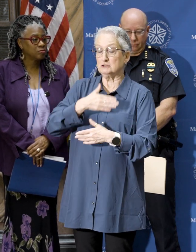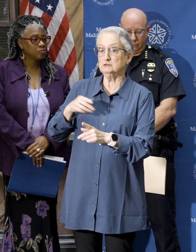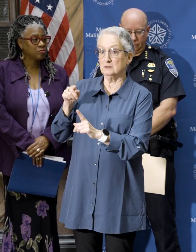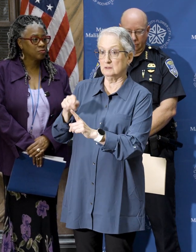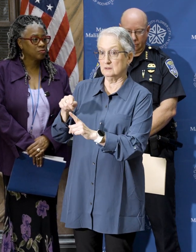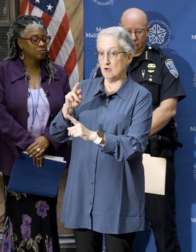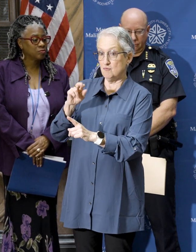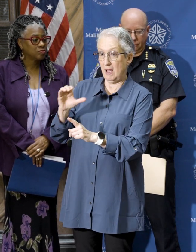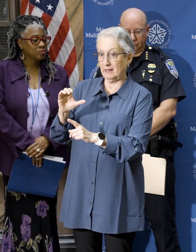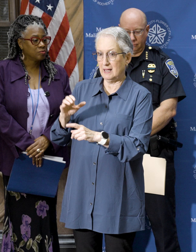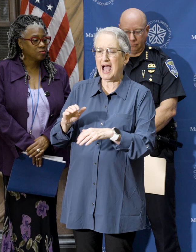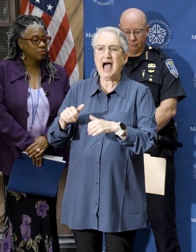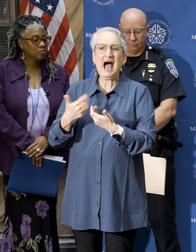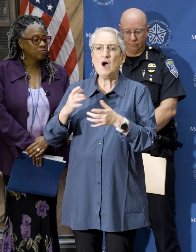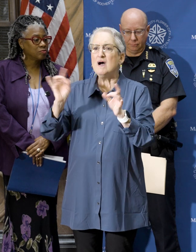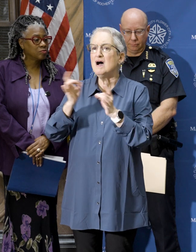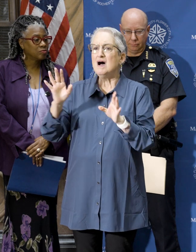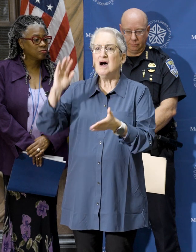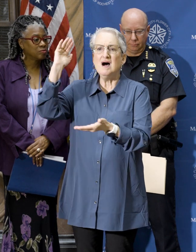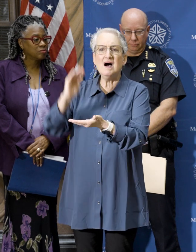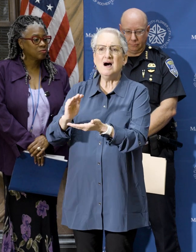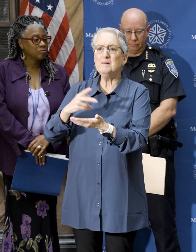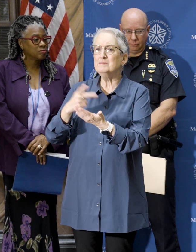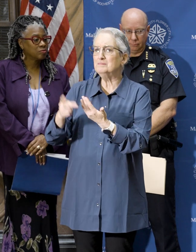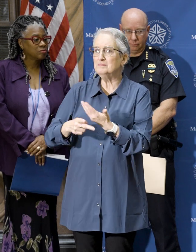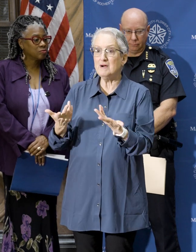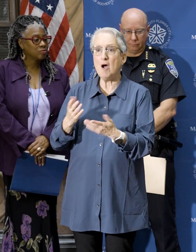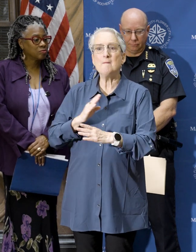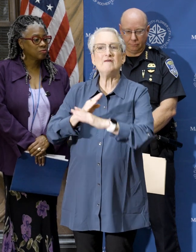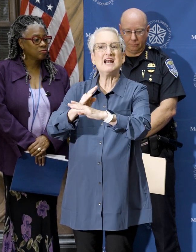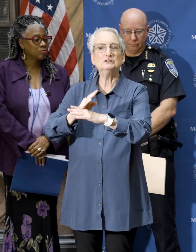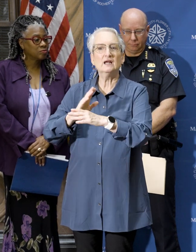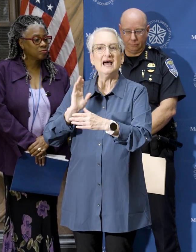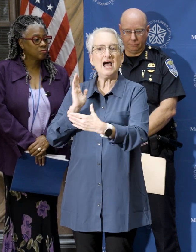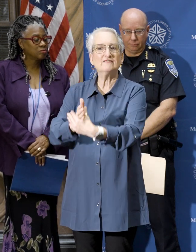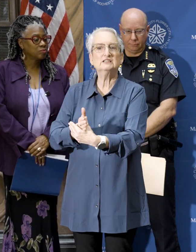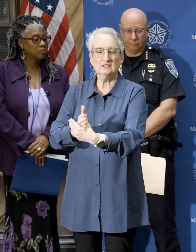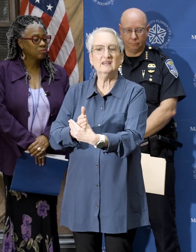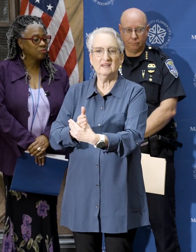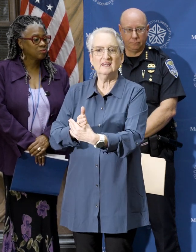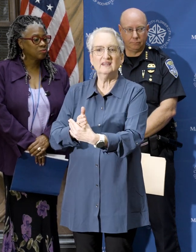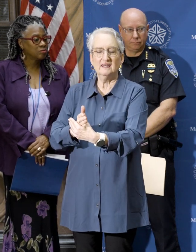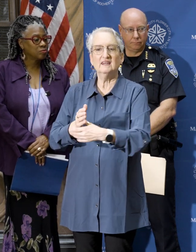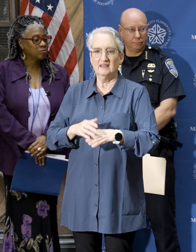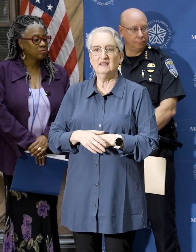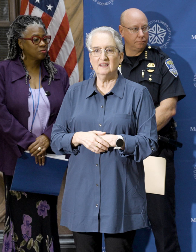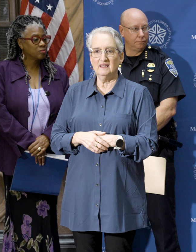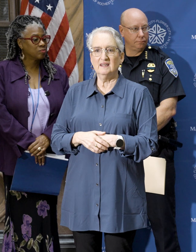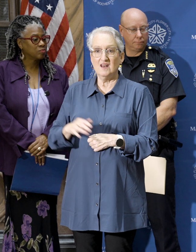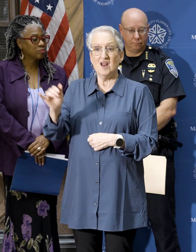our prevention and intervention. But I first want to note the presence of the commissioners of two other departments that are an important